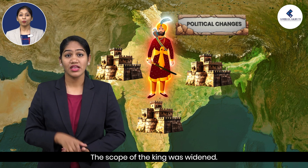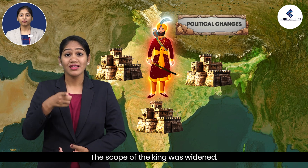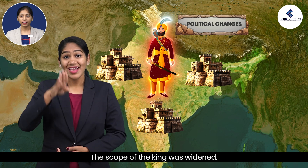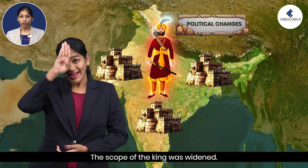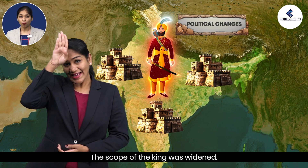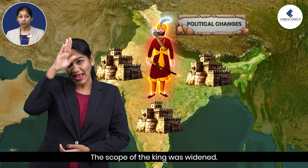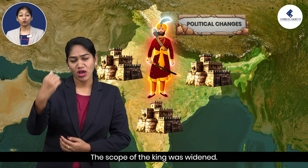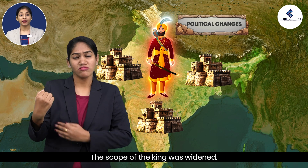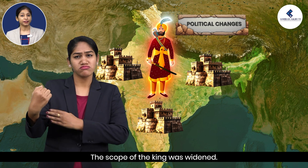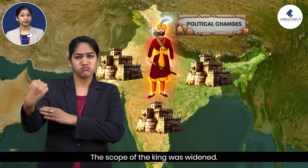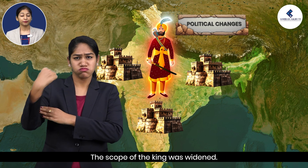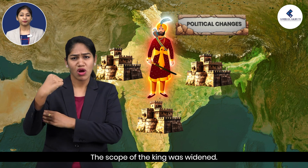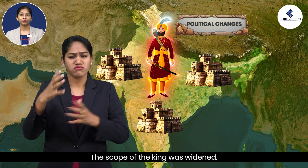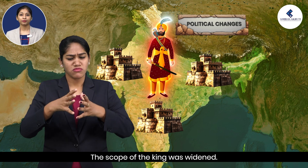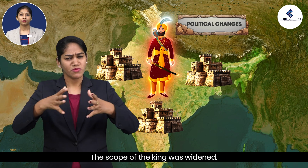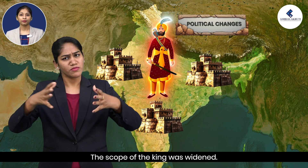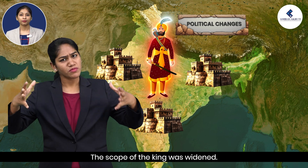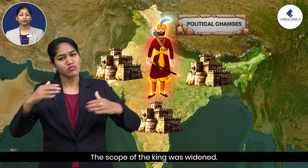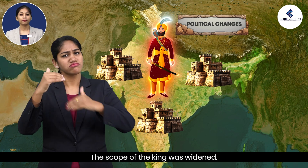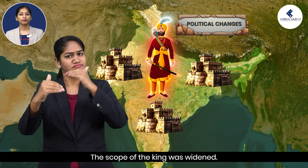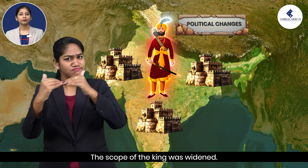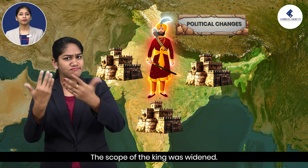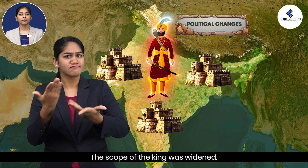The scope of the king was widened.